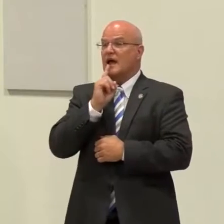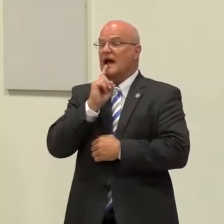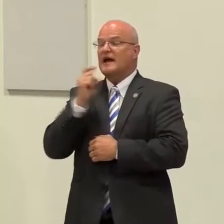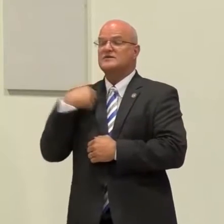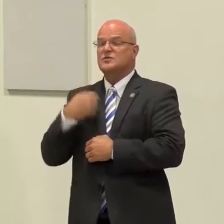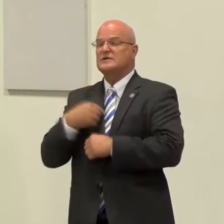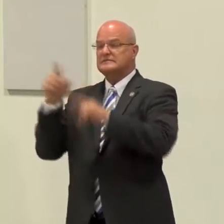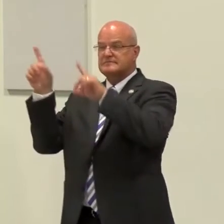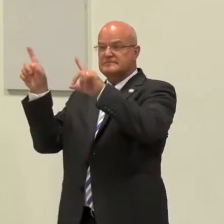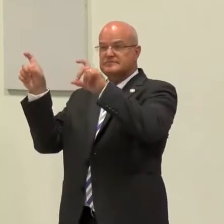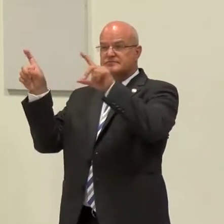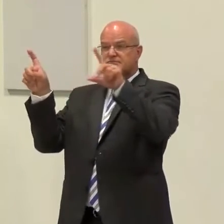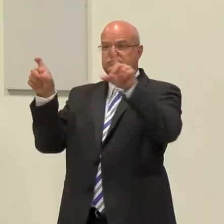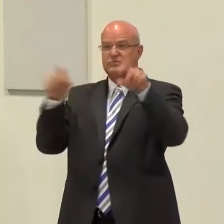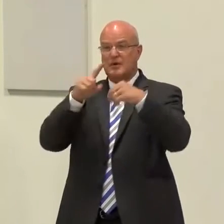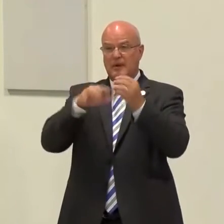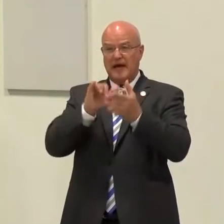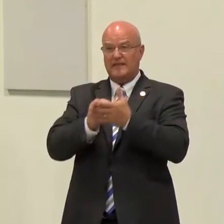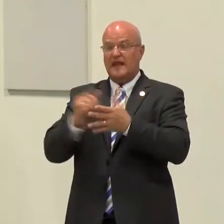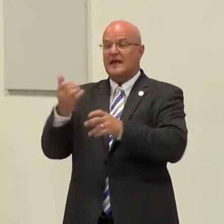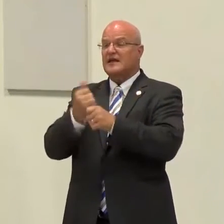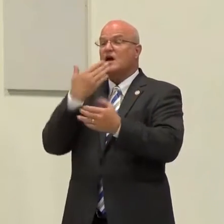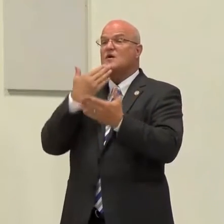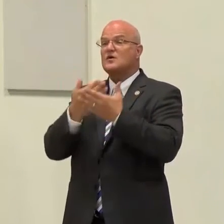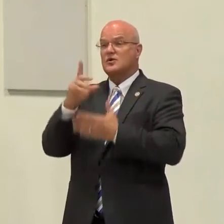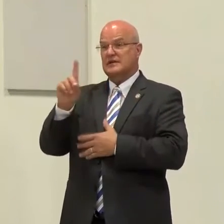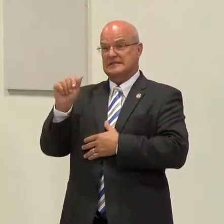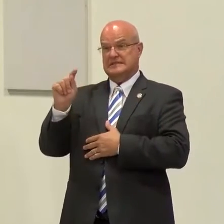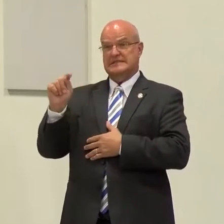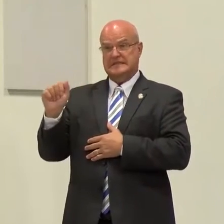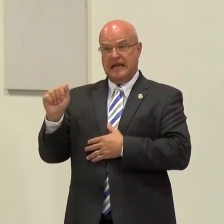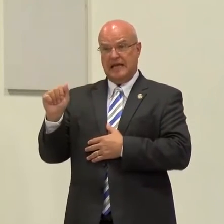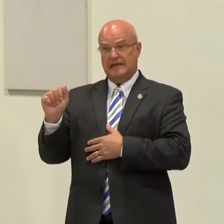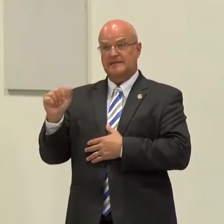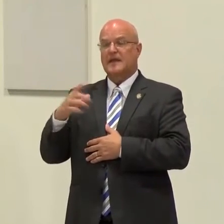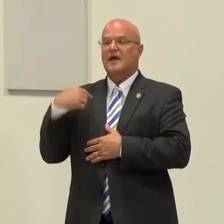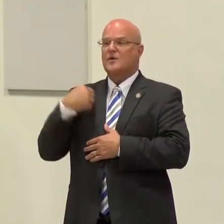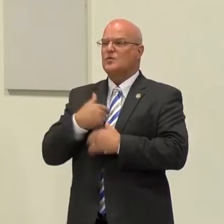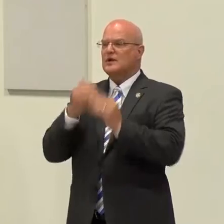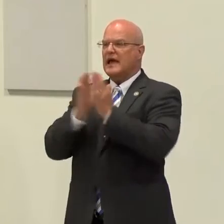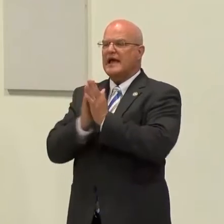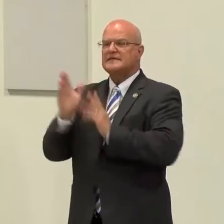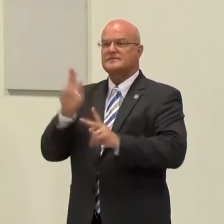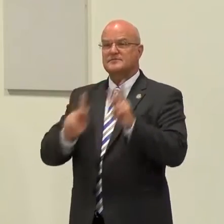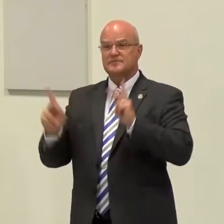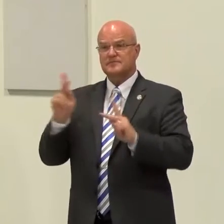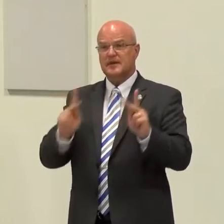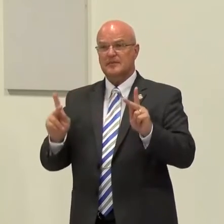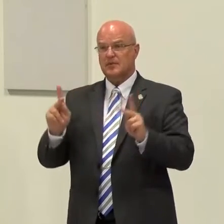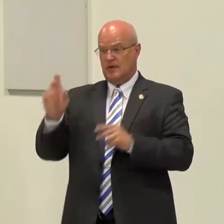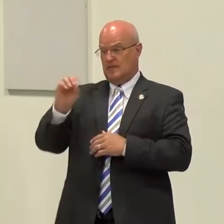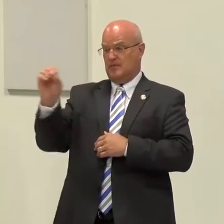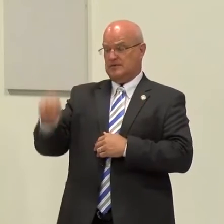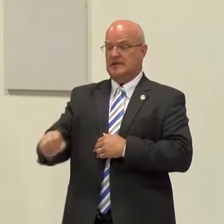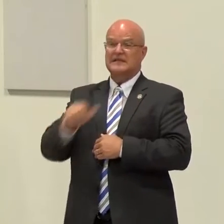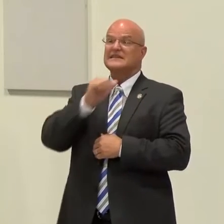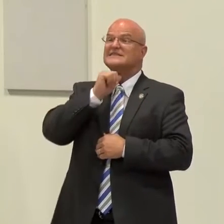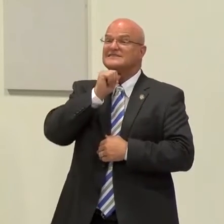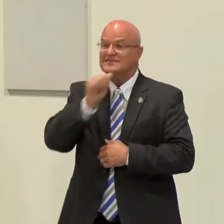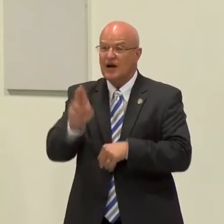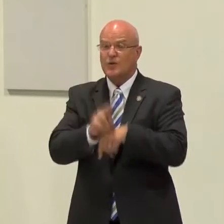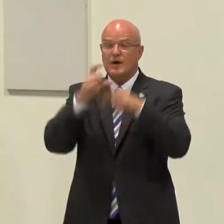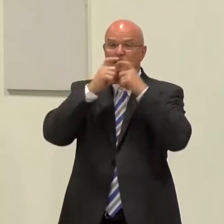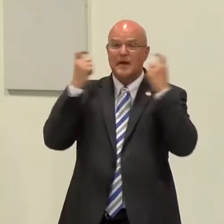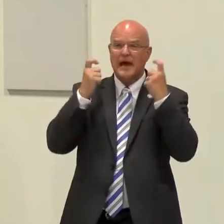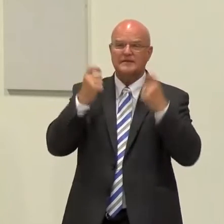polling information on that and got good data, and we asked the percent that does not wear a